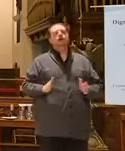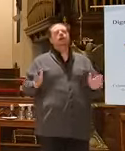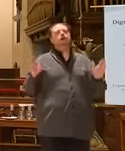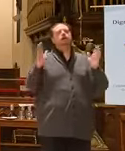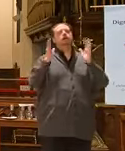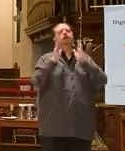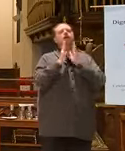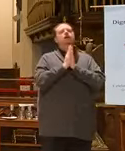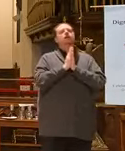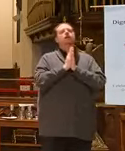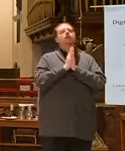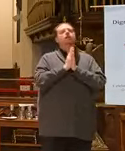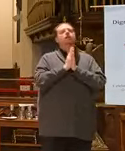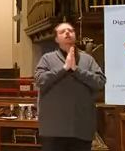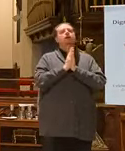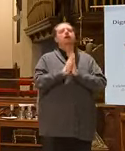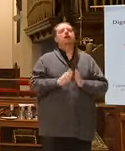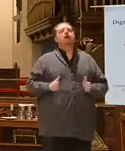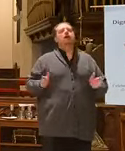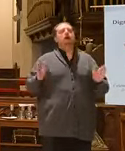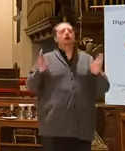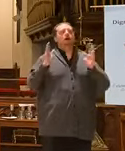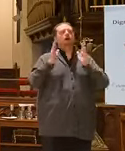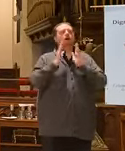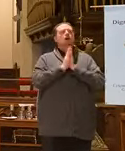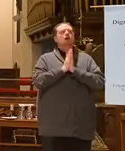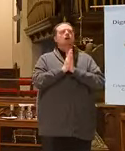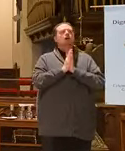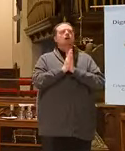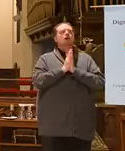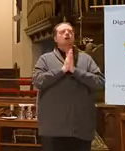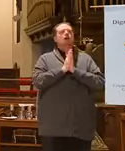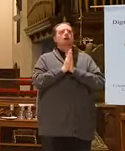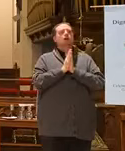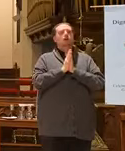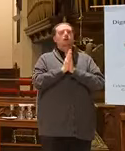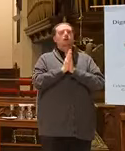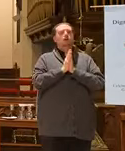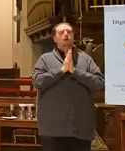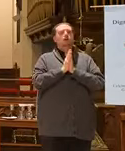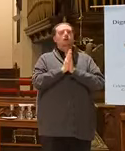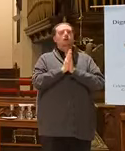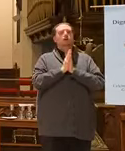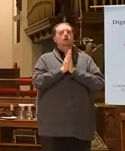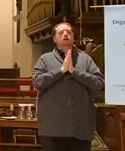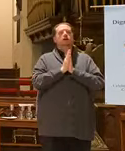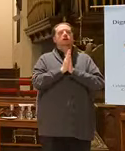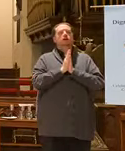Amen, amen, amen.